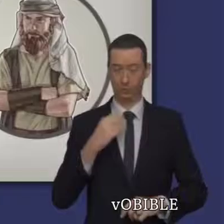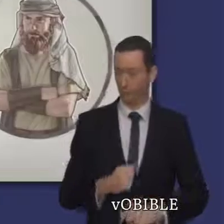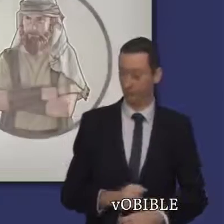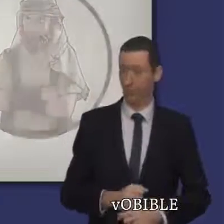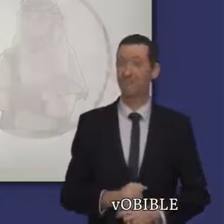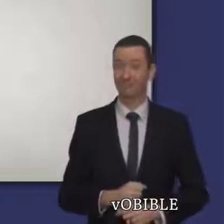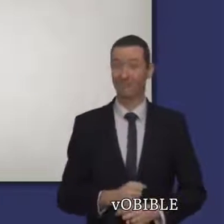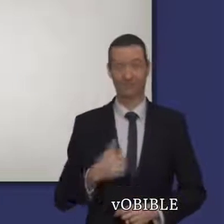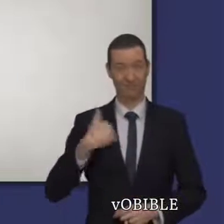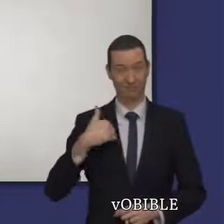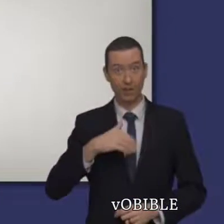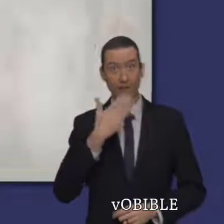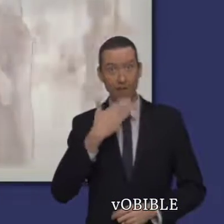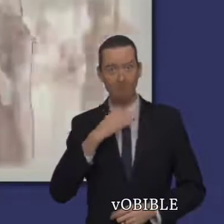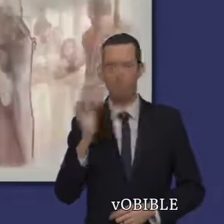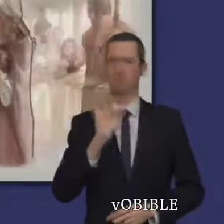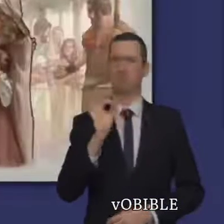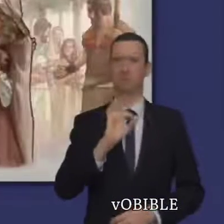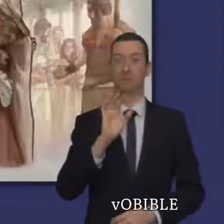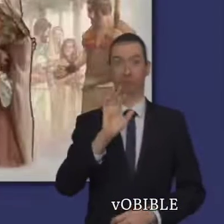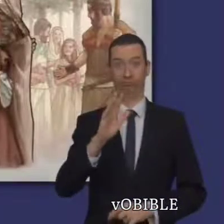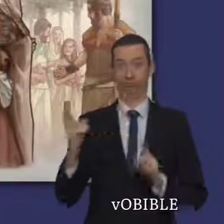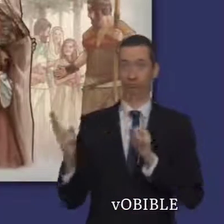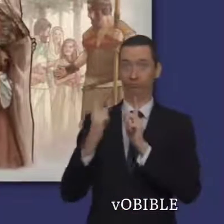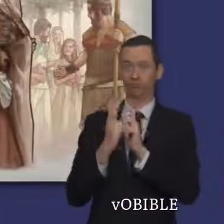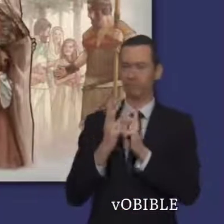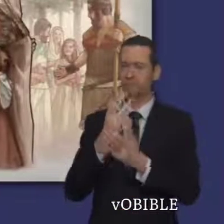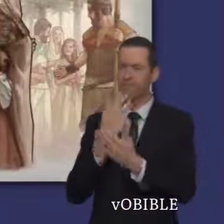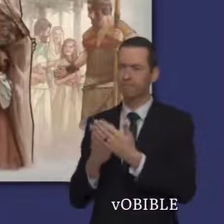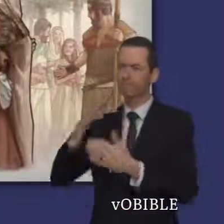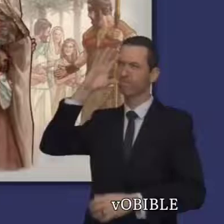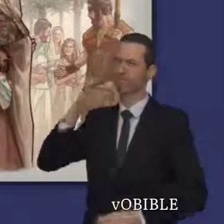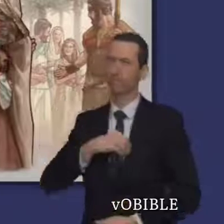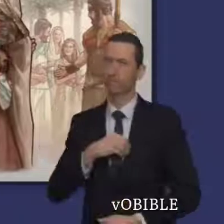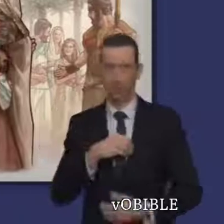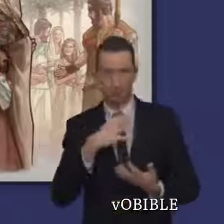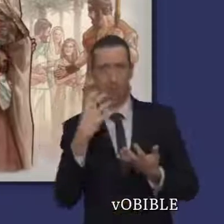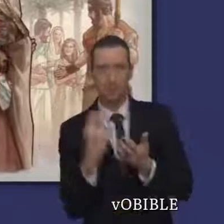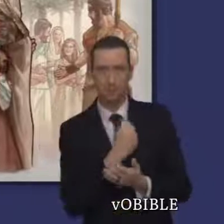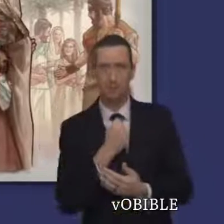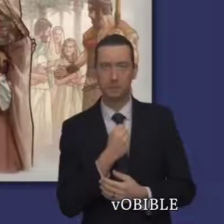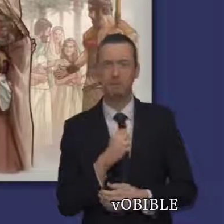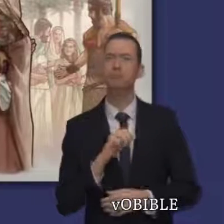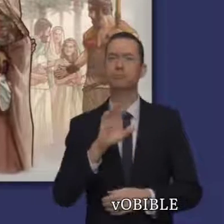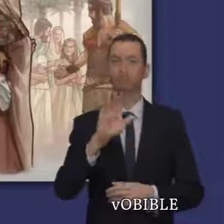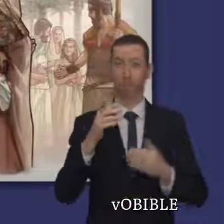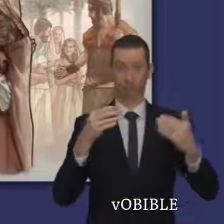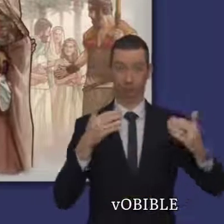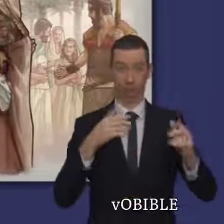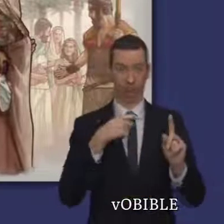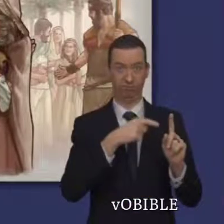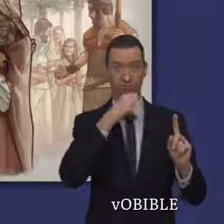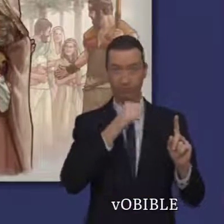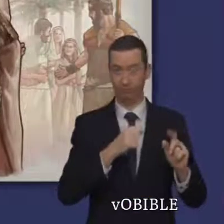obedience. Though a Canaanite, Rahab was saved because she obeyed the spies and showed